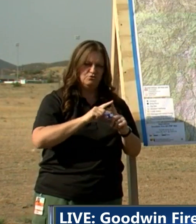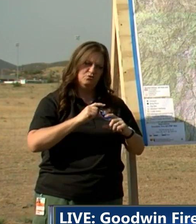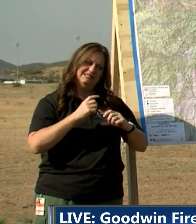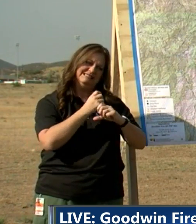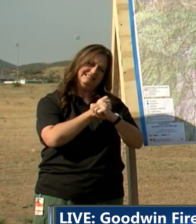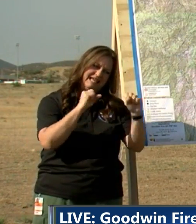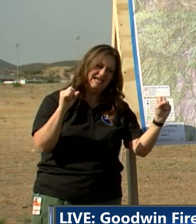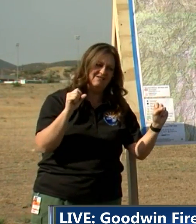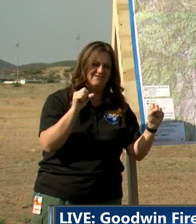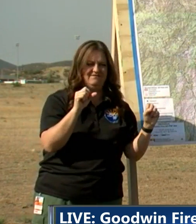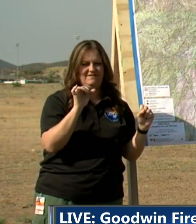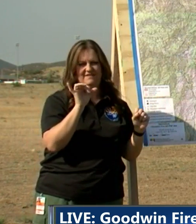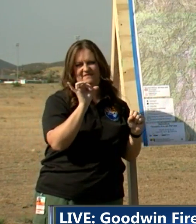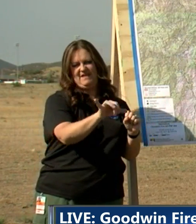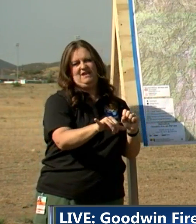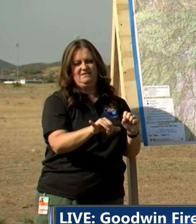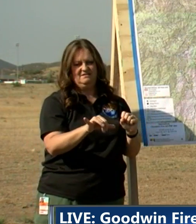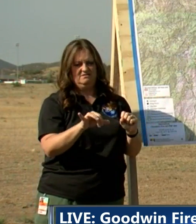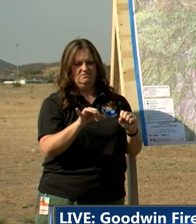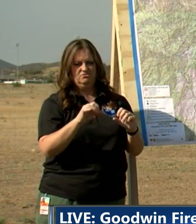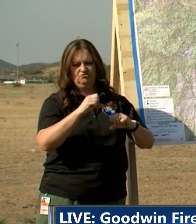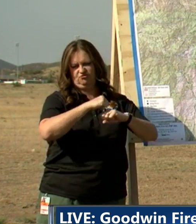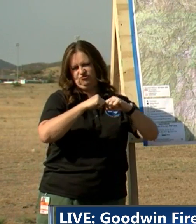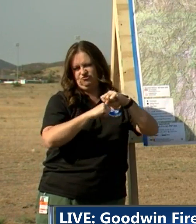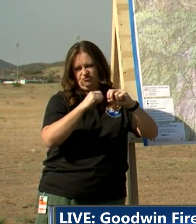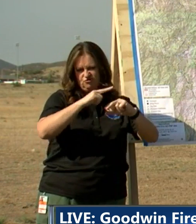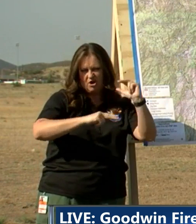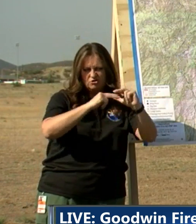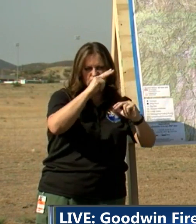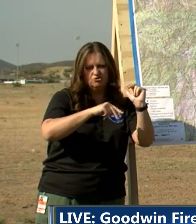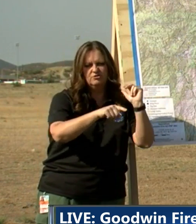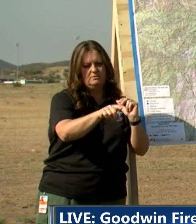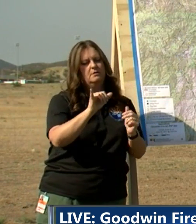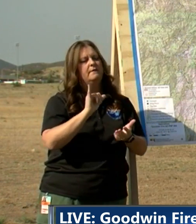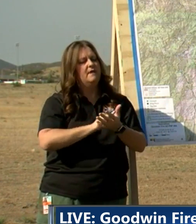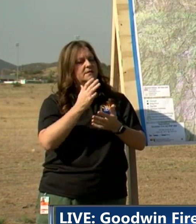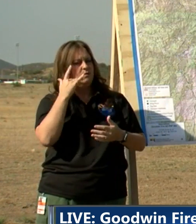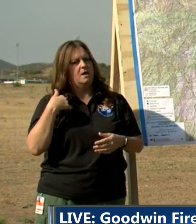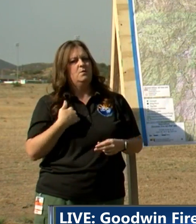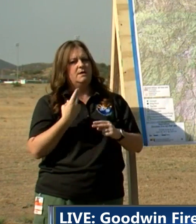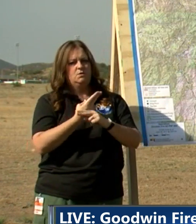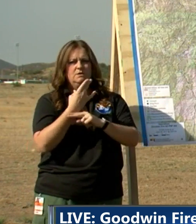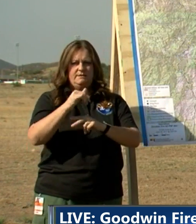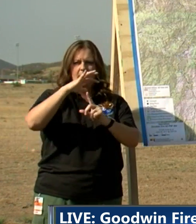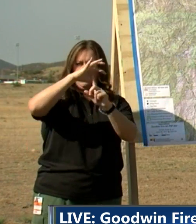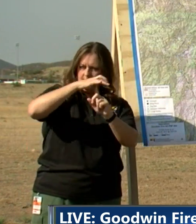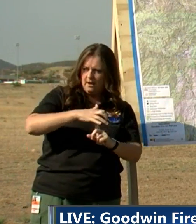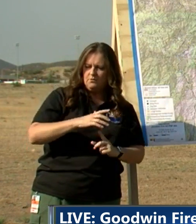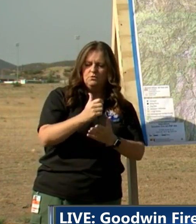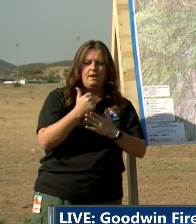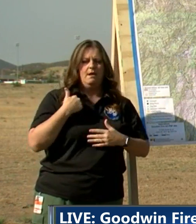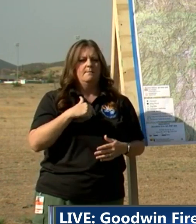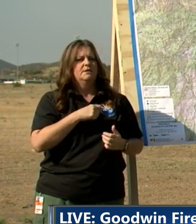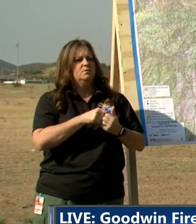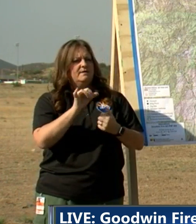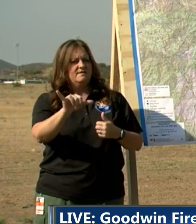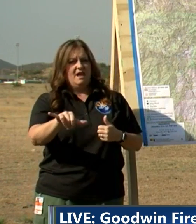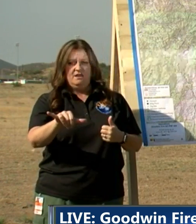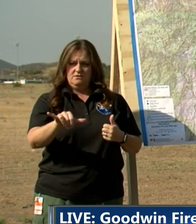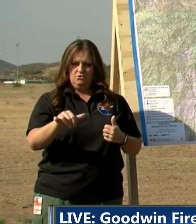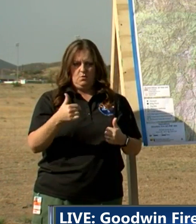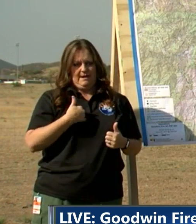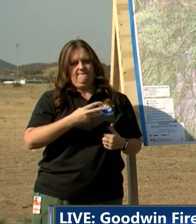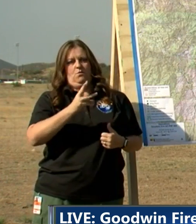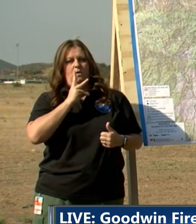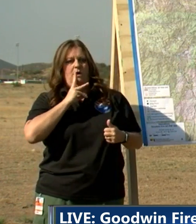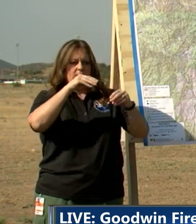safely, if we know we can get those folks out if something did go bad. So that's why we use those helicopters to help us with that, to actually give us water to